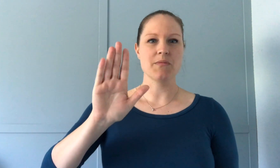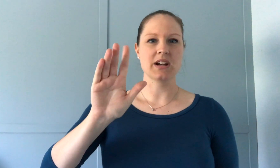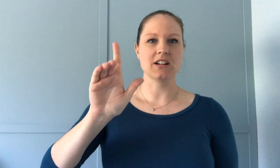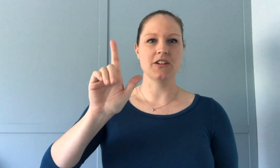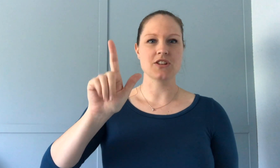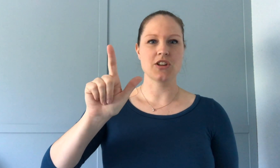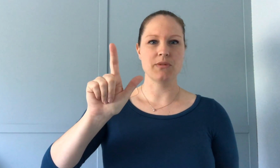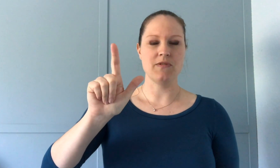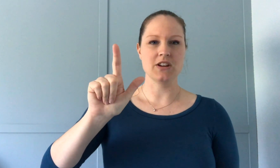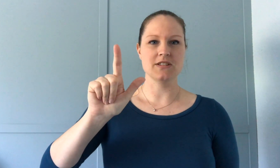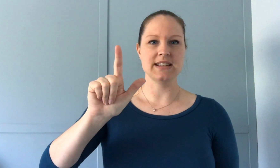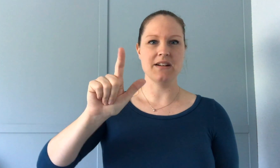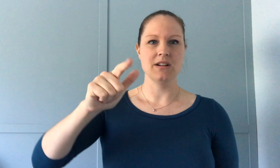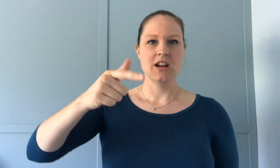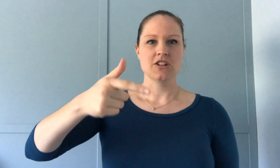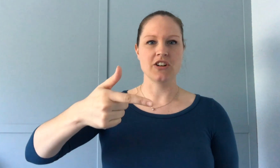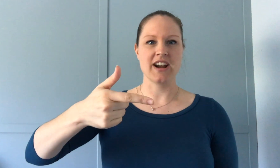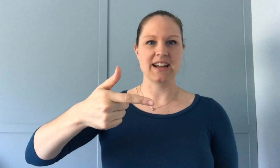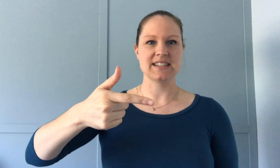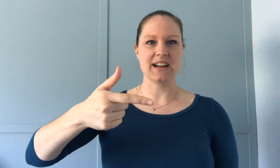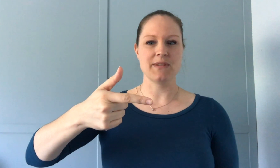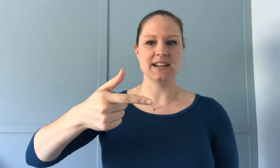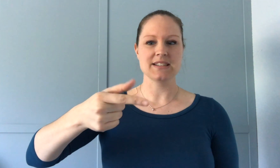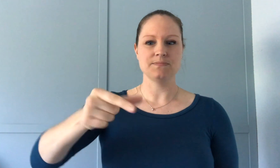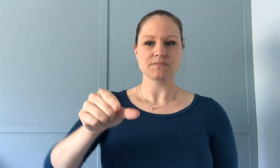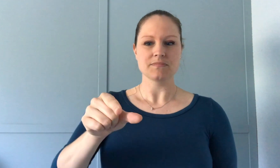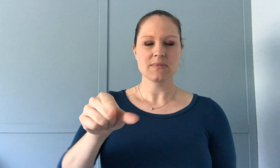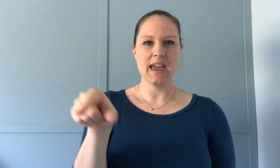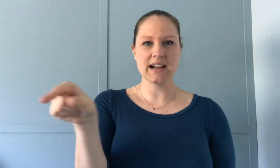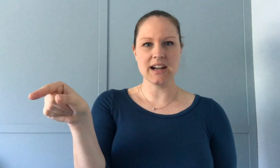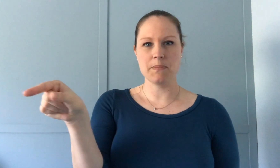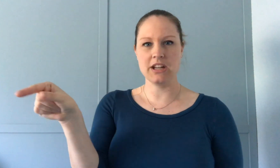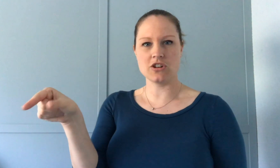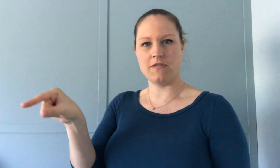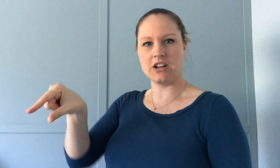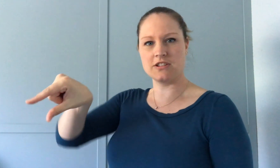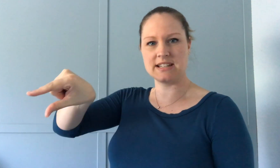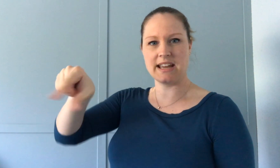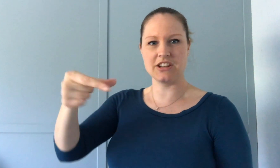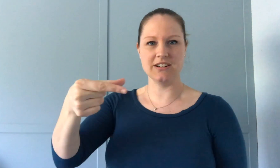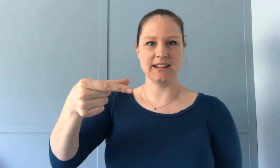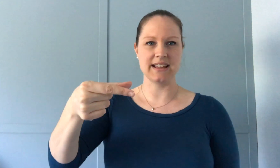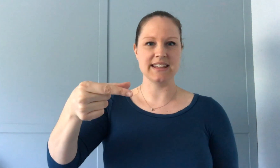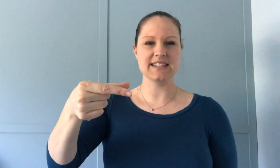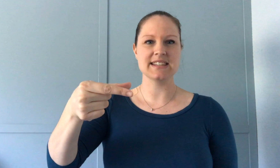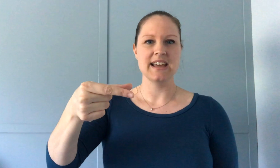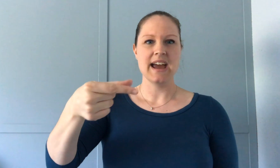we're going to close our three fingers down, turn our hand sideways, and kind of pinch our fingers together like this. And